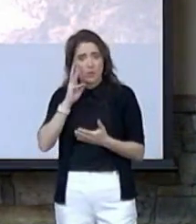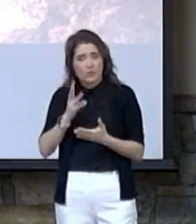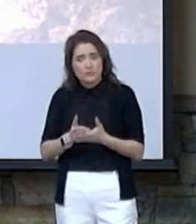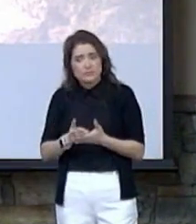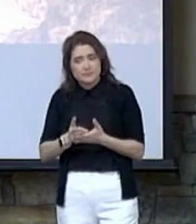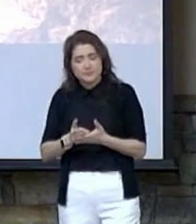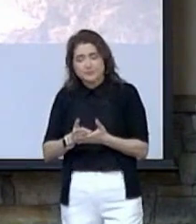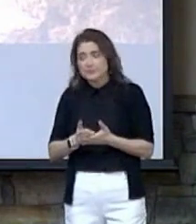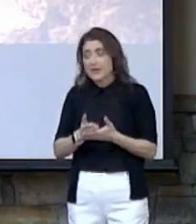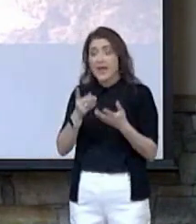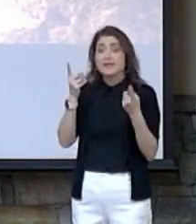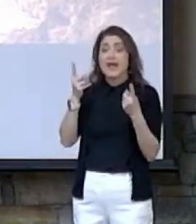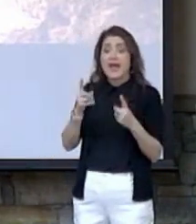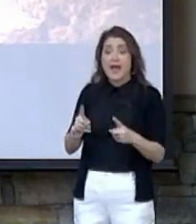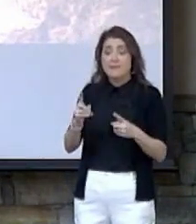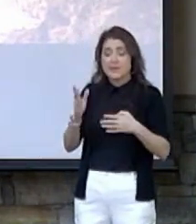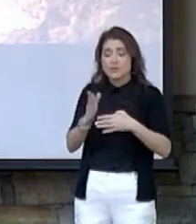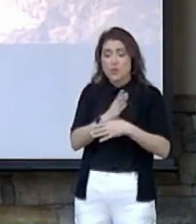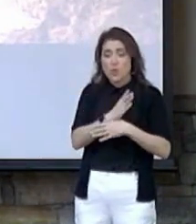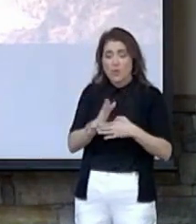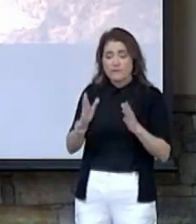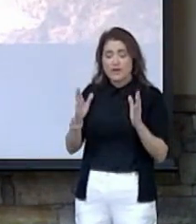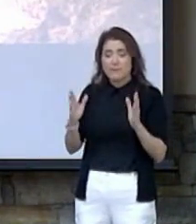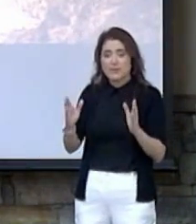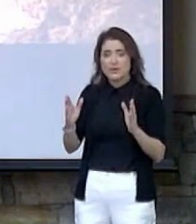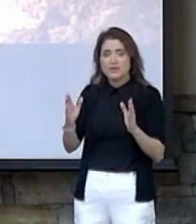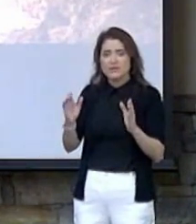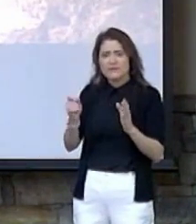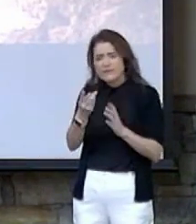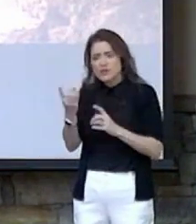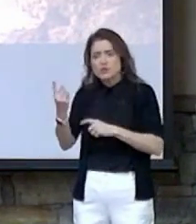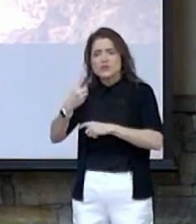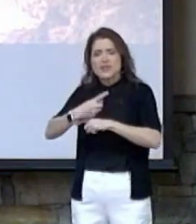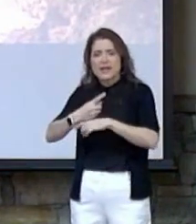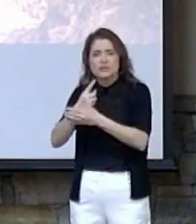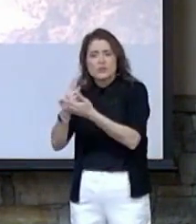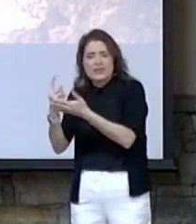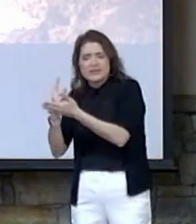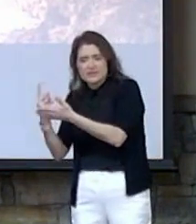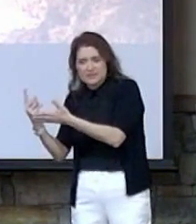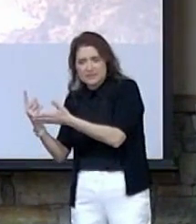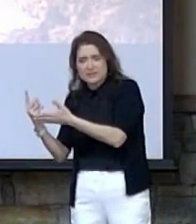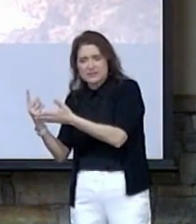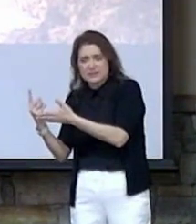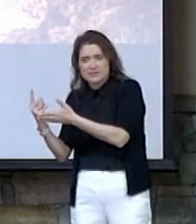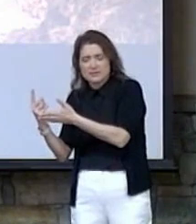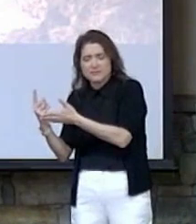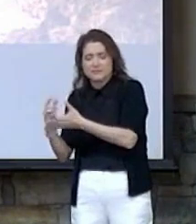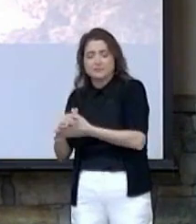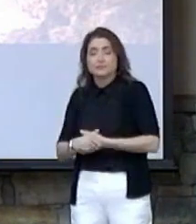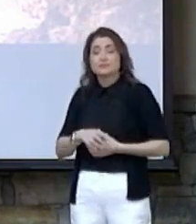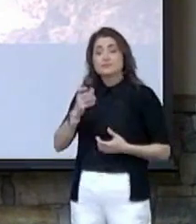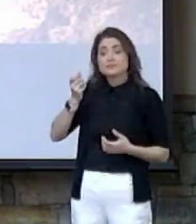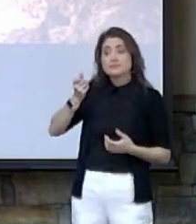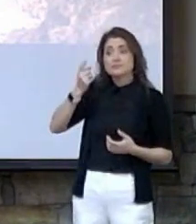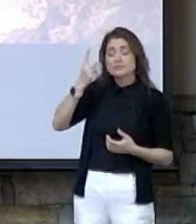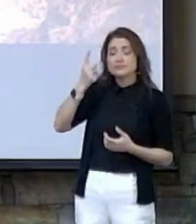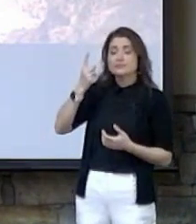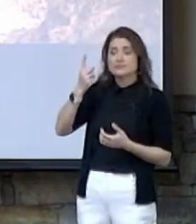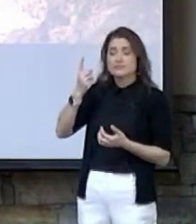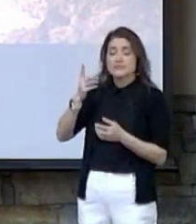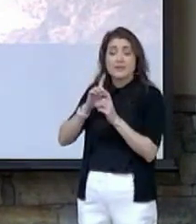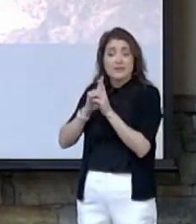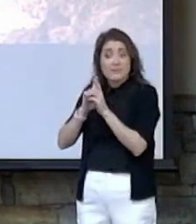And it happened over a period of days and weeks. You see, the apostles